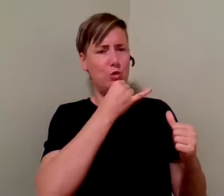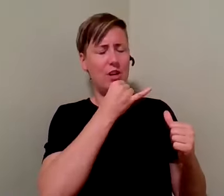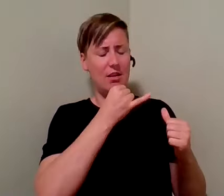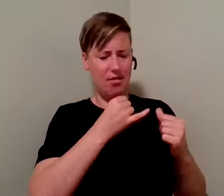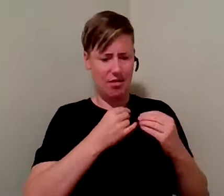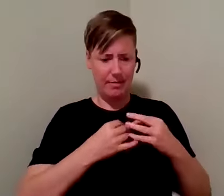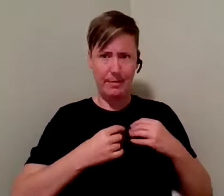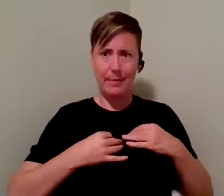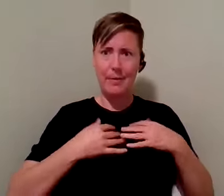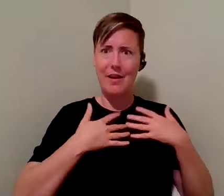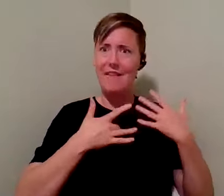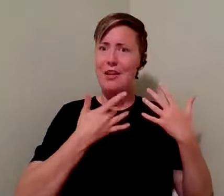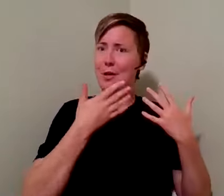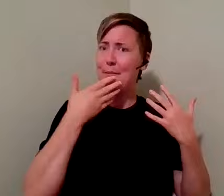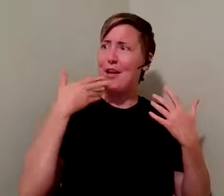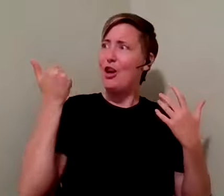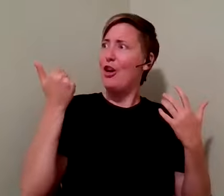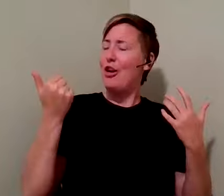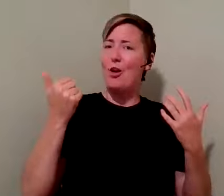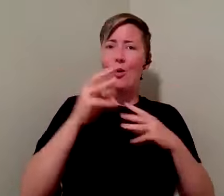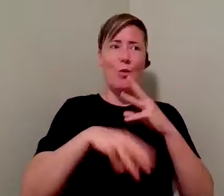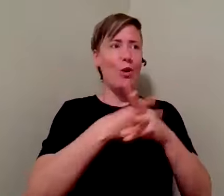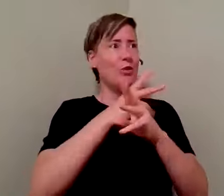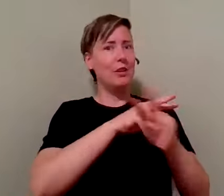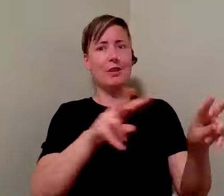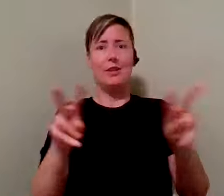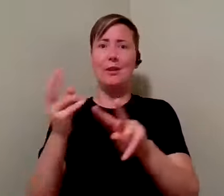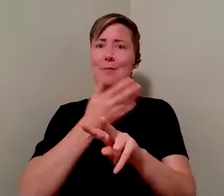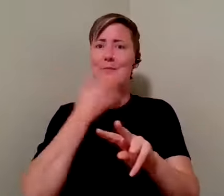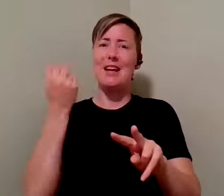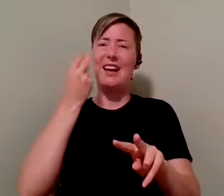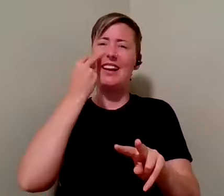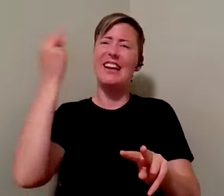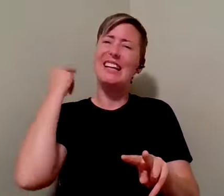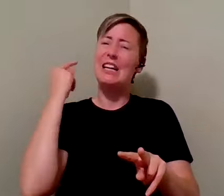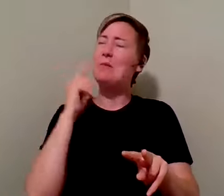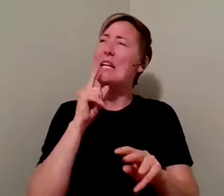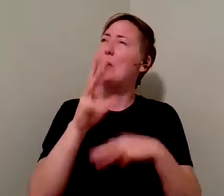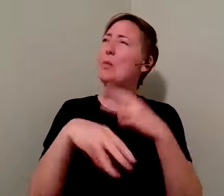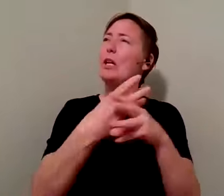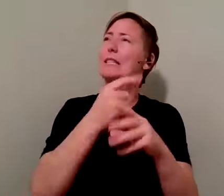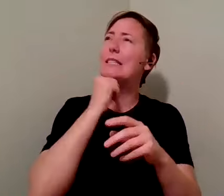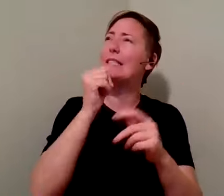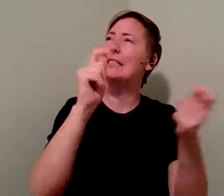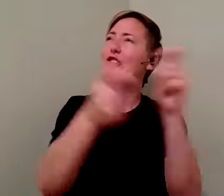world was much better. And of course, looking back, I realized, oh no, it didn't change the world. It just changed my perception of